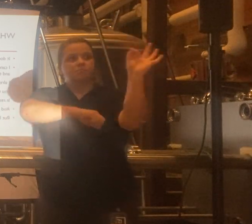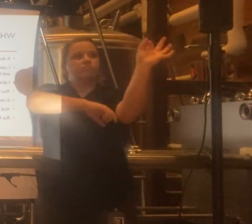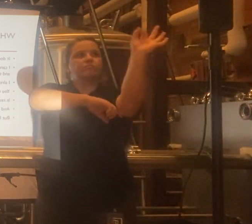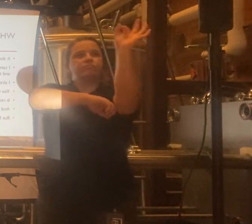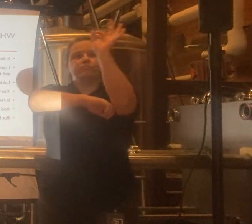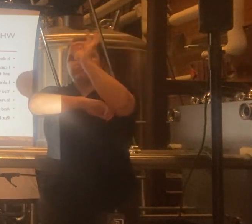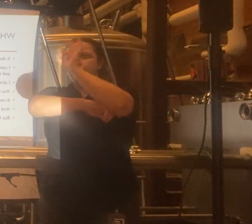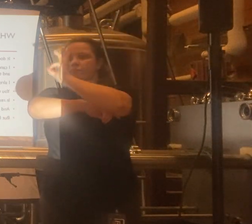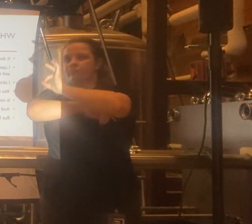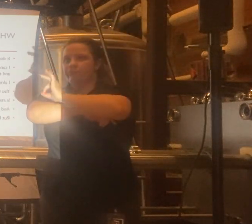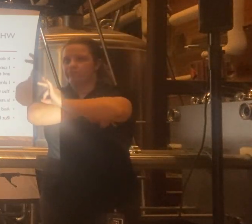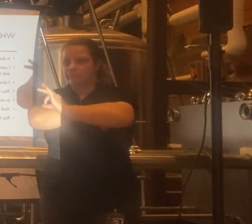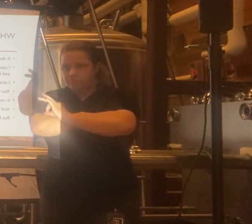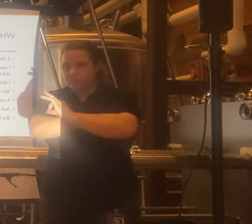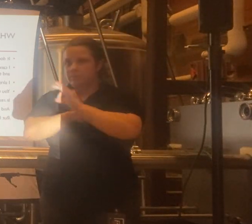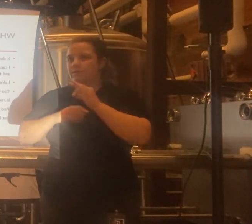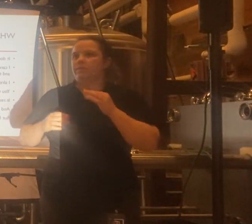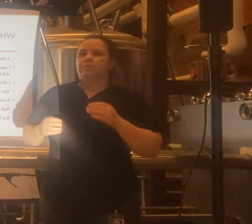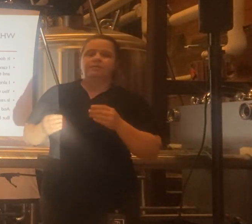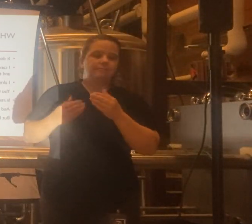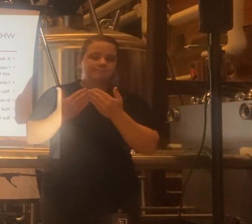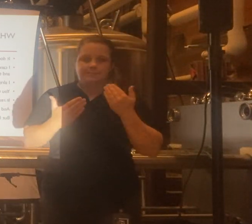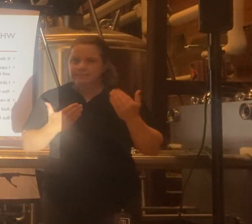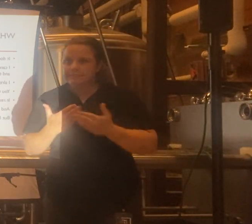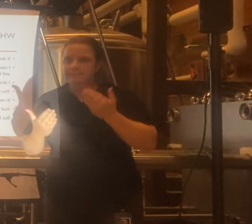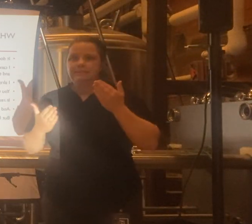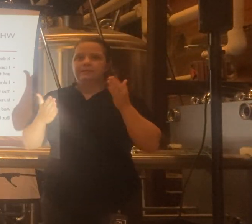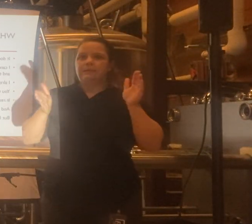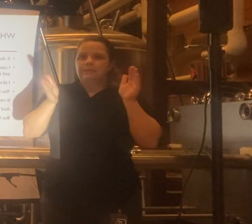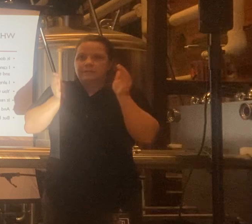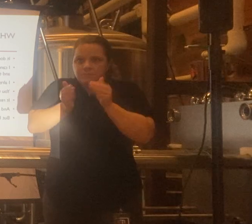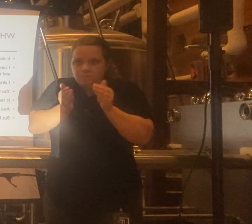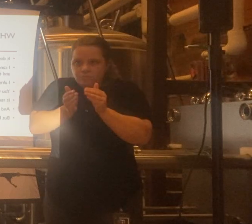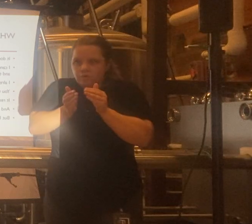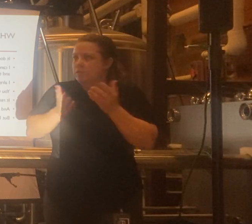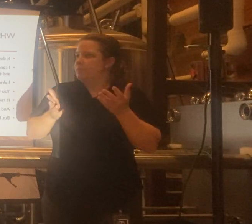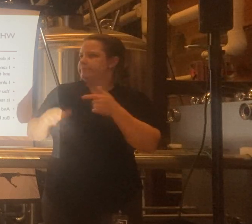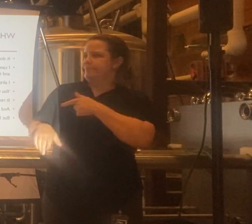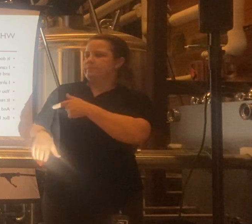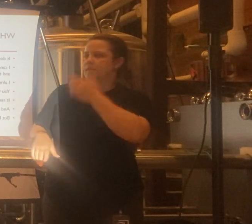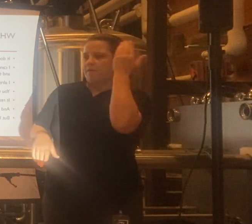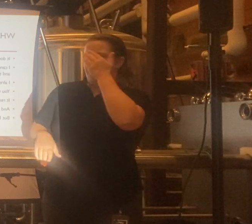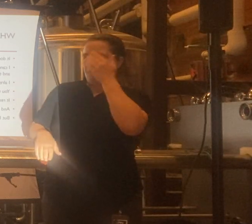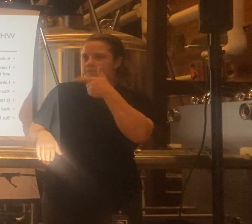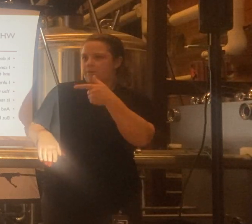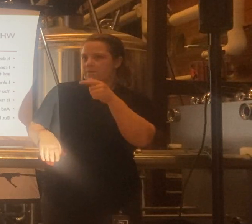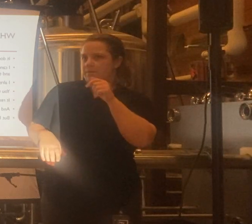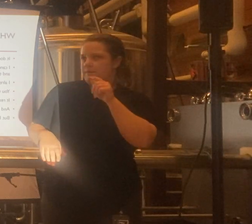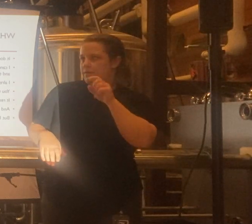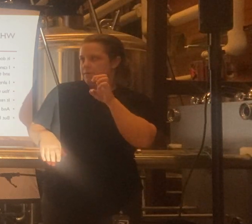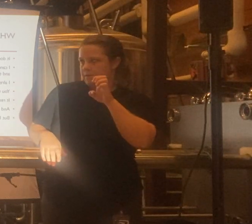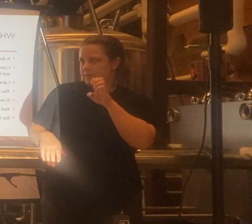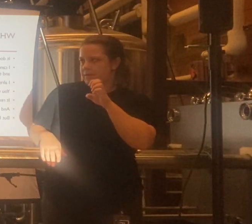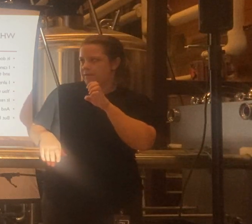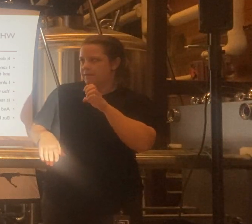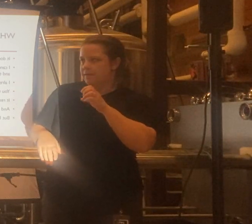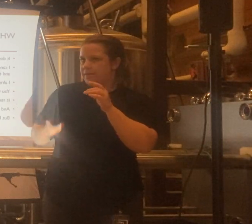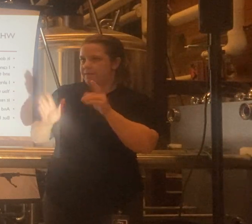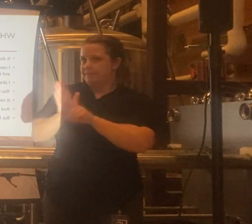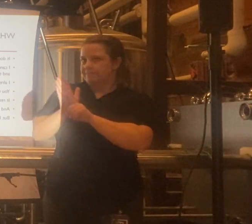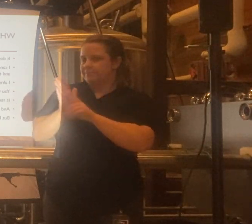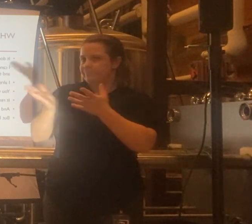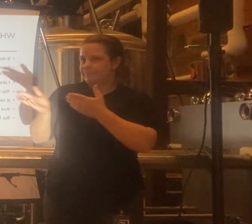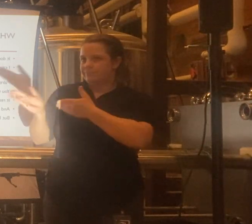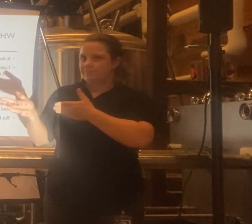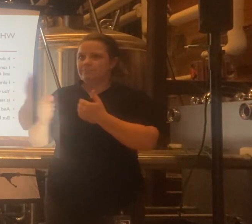efficient, takes up not a whole lot of space. The front gate's going off. Silence your phone. Well, it is, but it overrides it. Yeah.